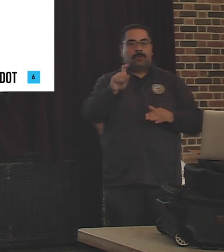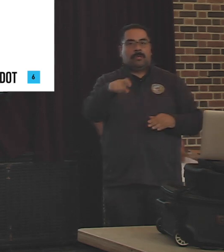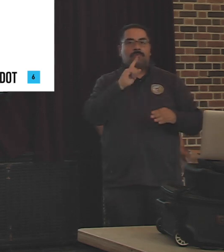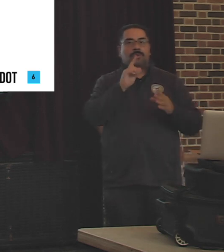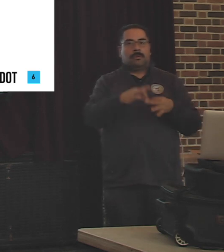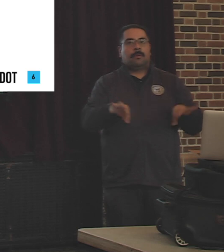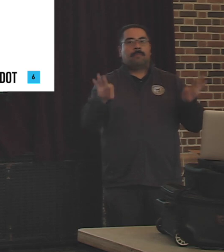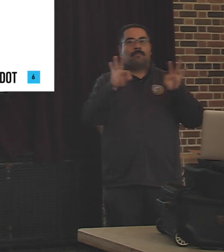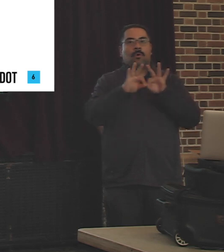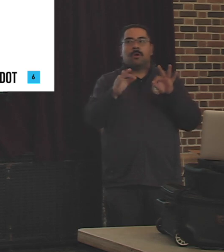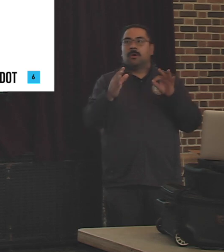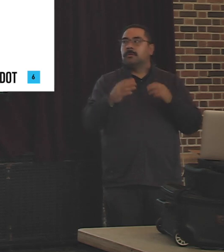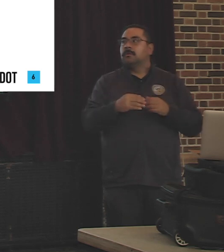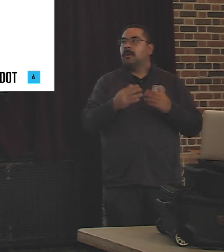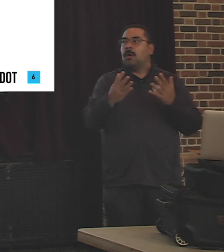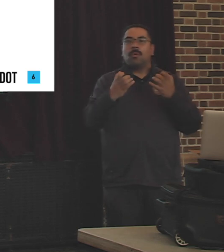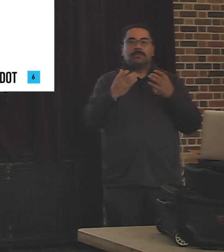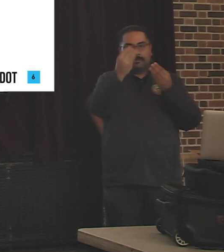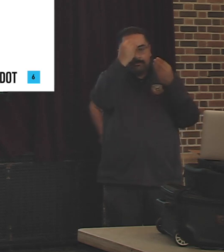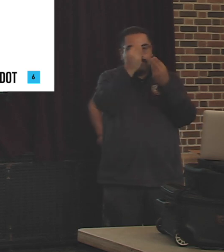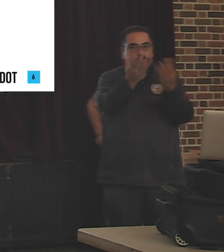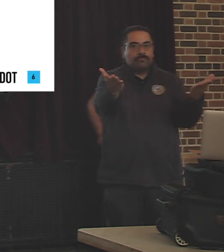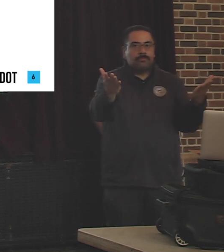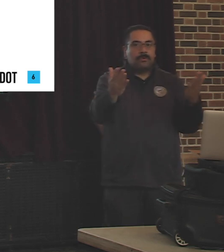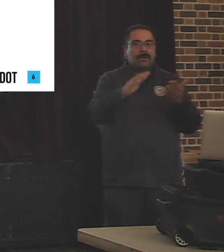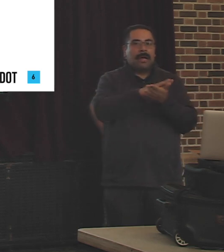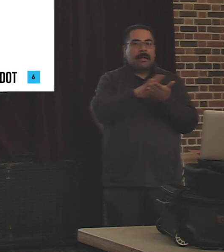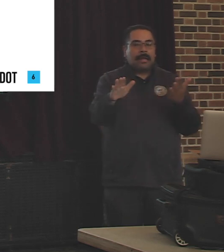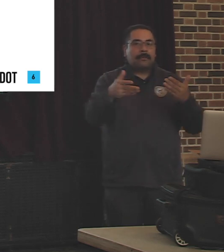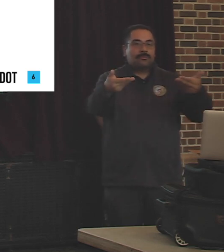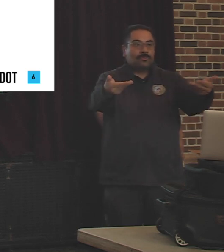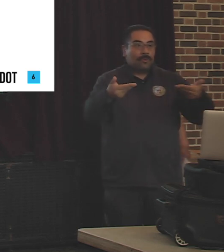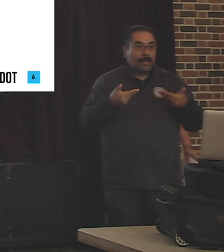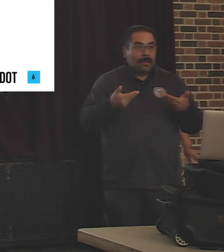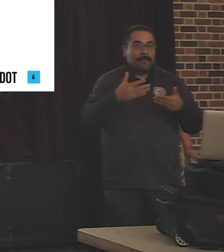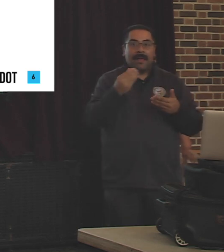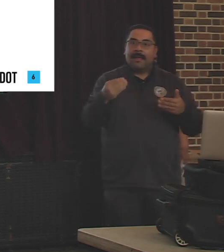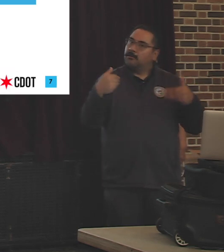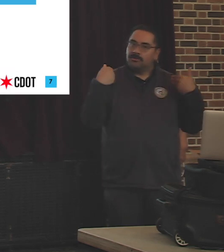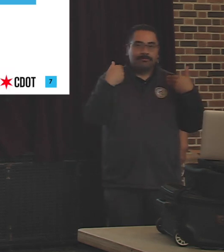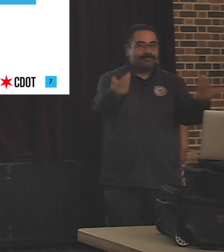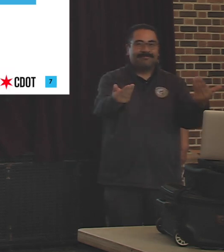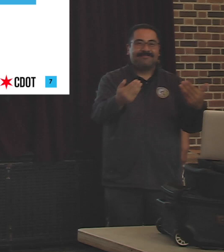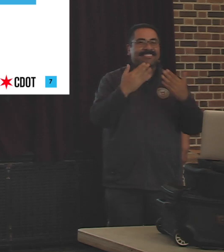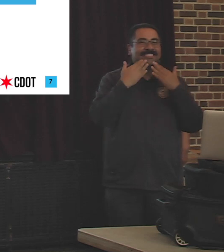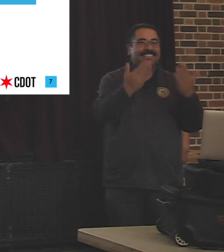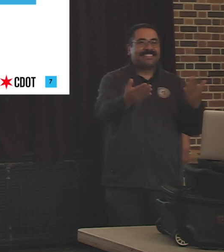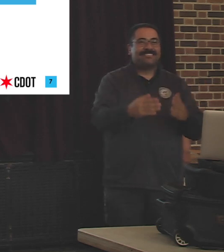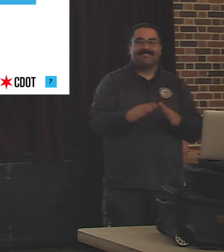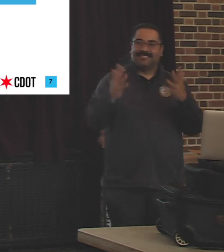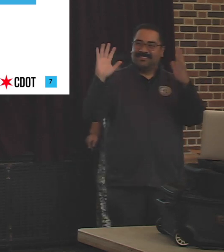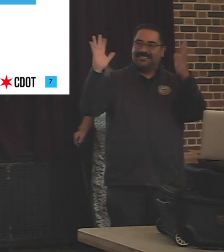So I wanted to give you all just a nice quick welcome, and let's dive into it. Thank you.